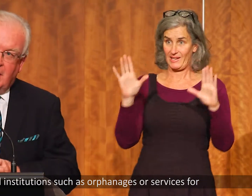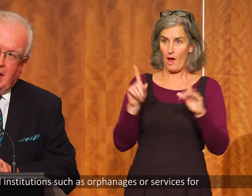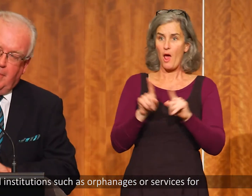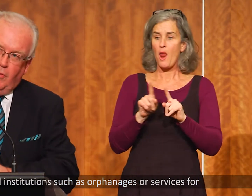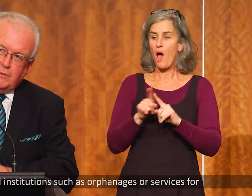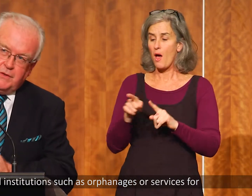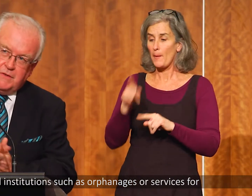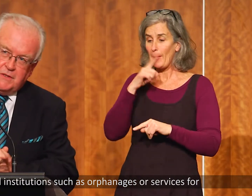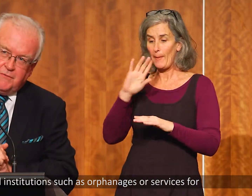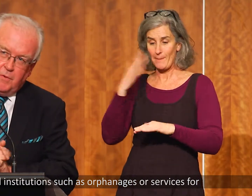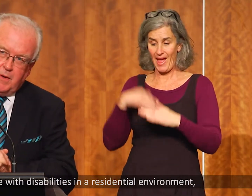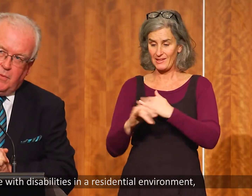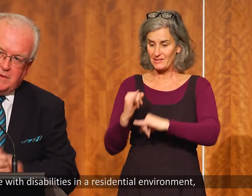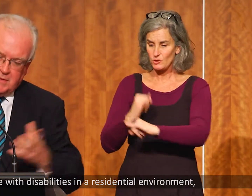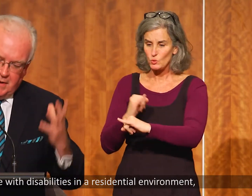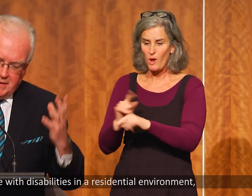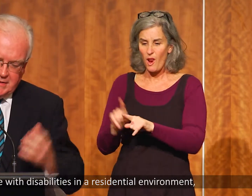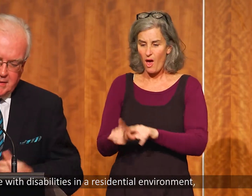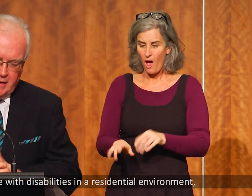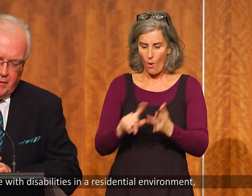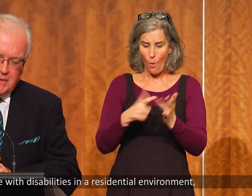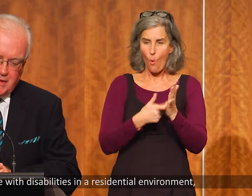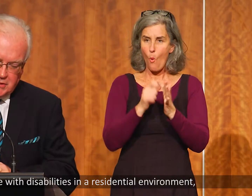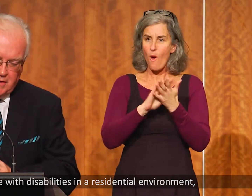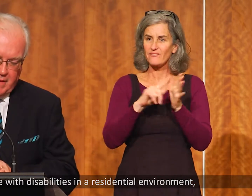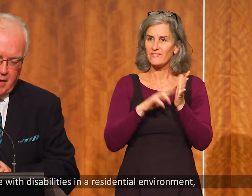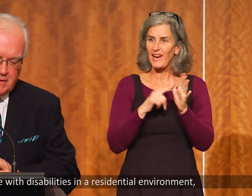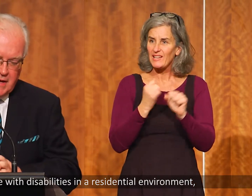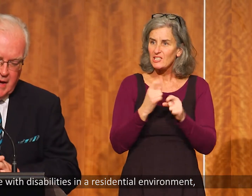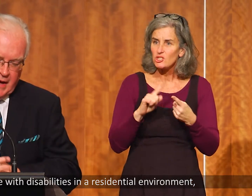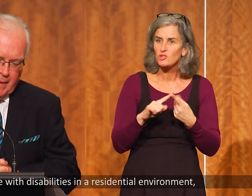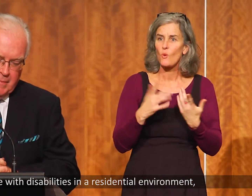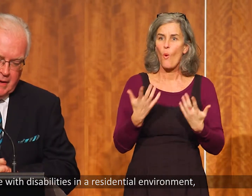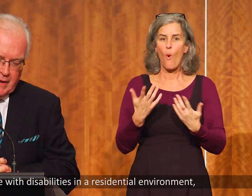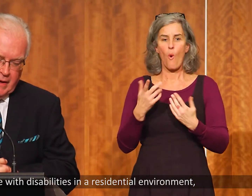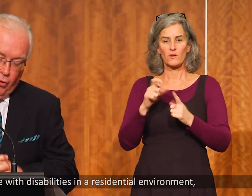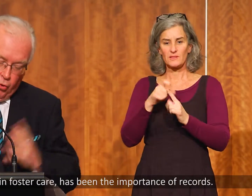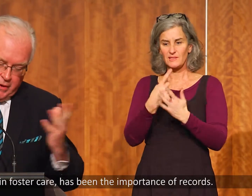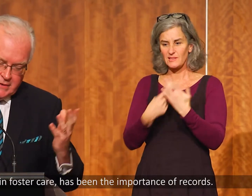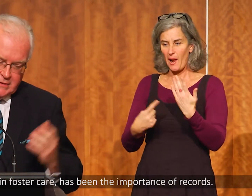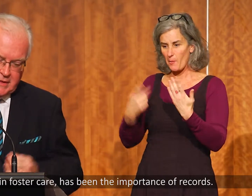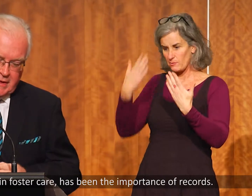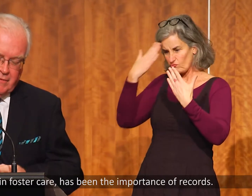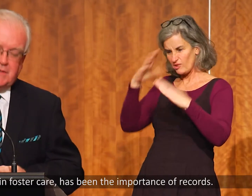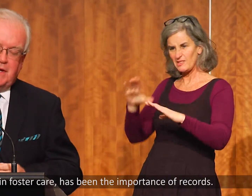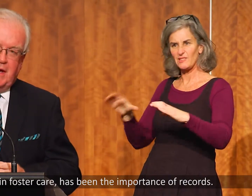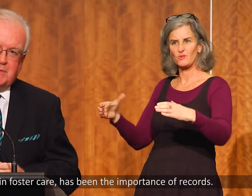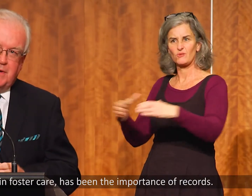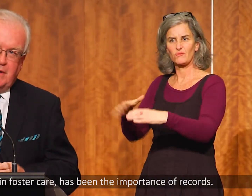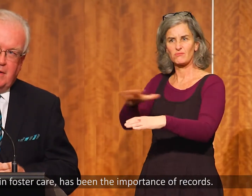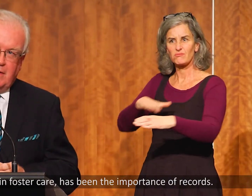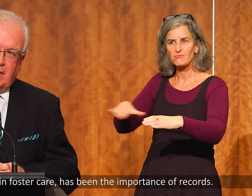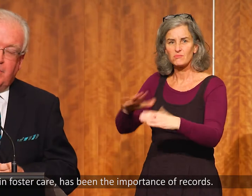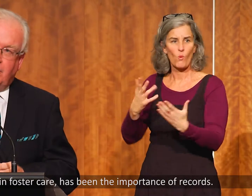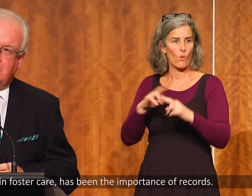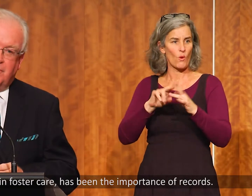orphanages or services for people with disabilities in a residential environment, or indeed in foster care, has